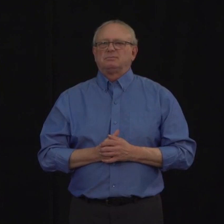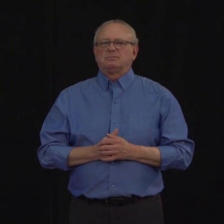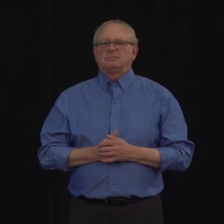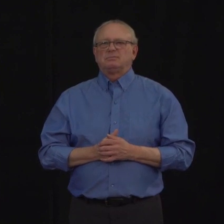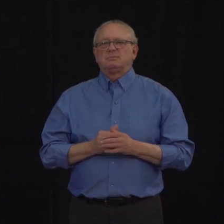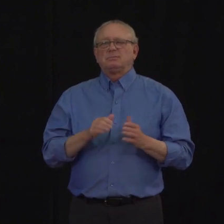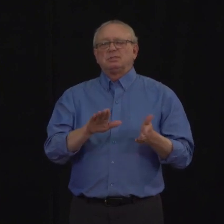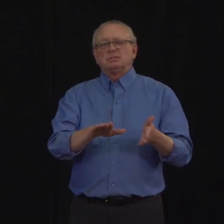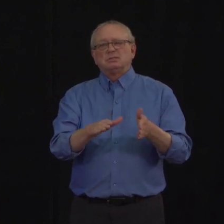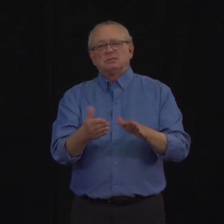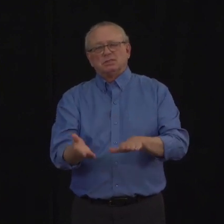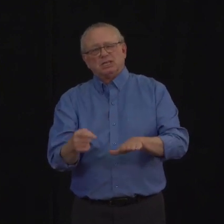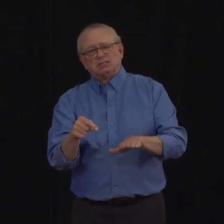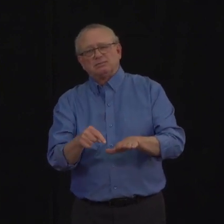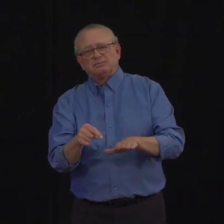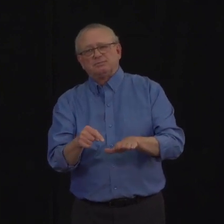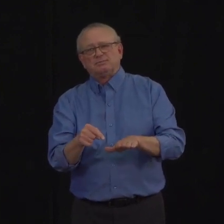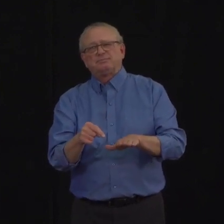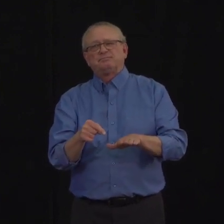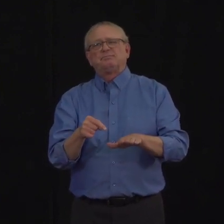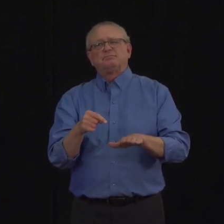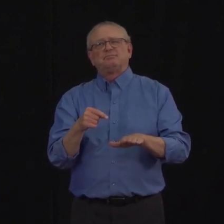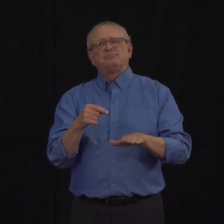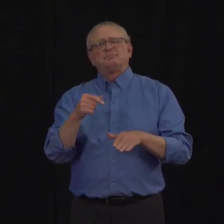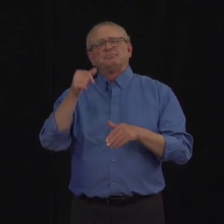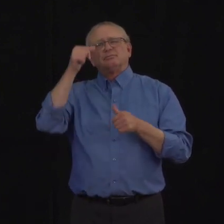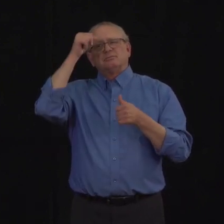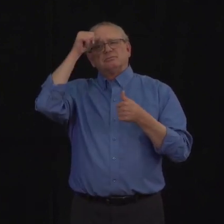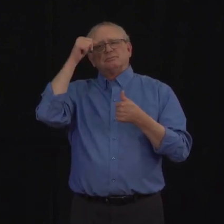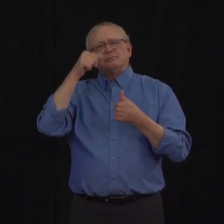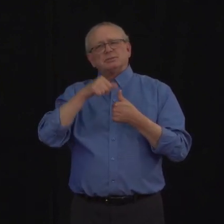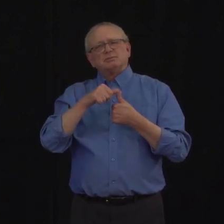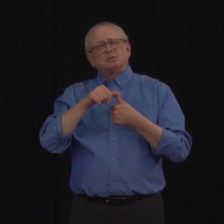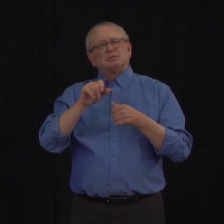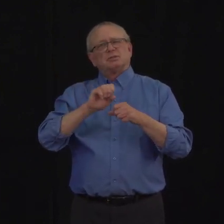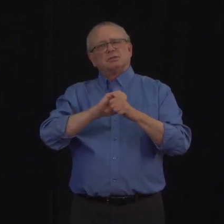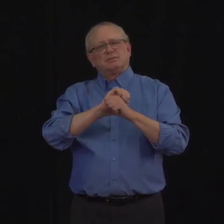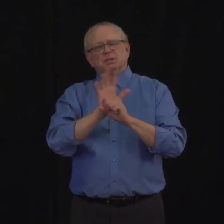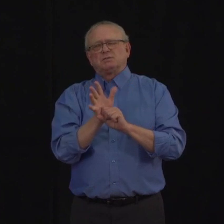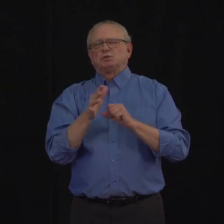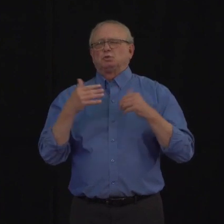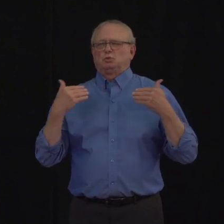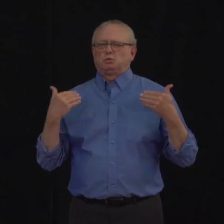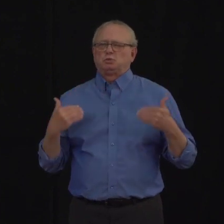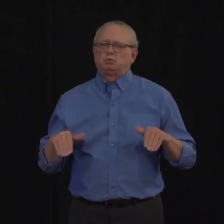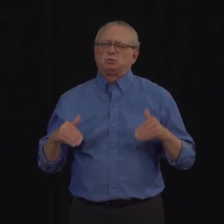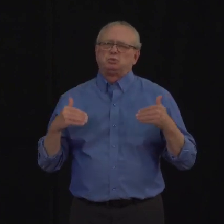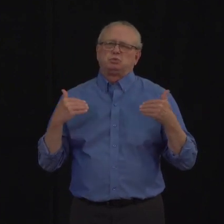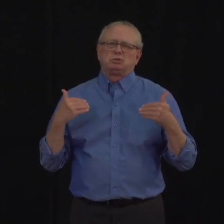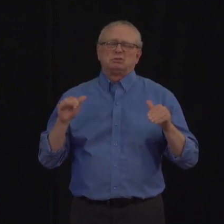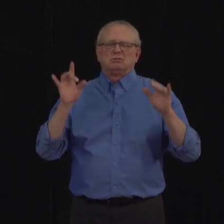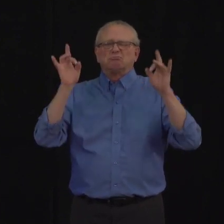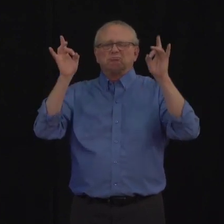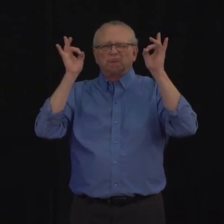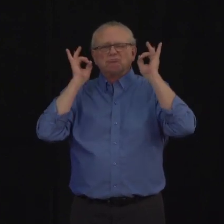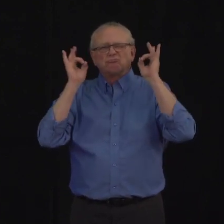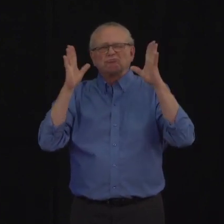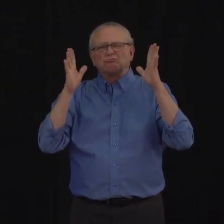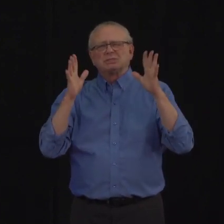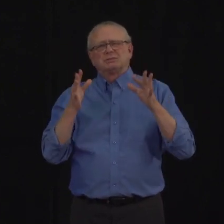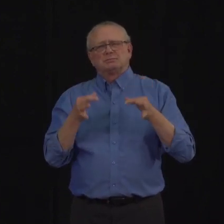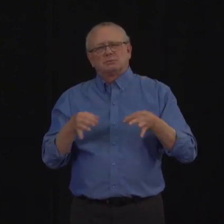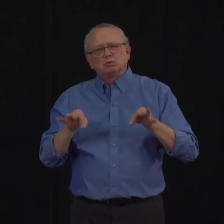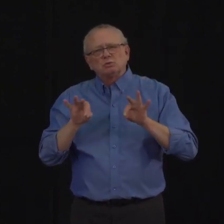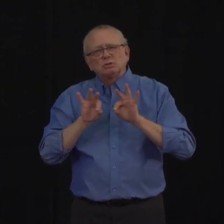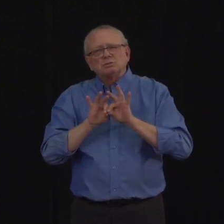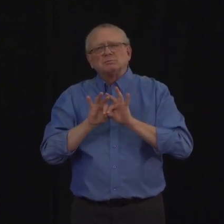are a reminder of the worst-case scenario outcome from this virus and why we need to continue to take this seriously. One of the